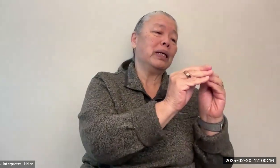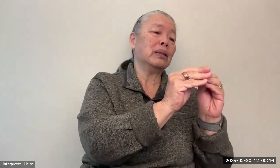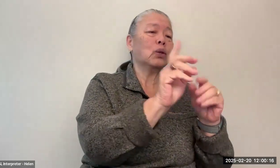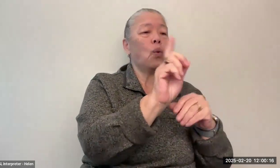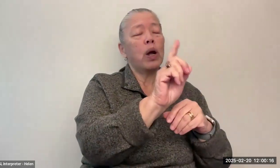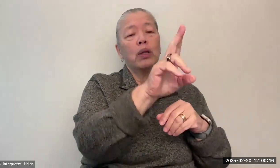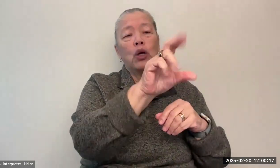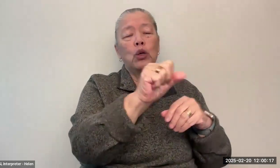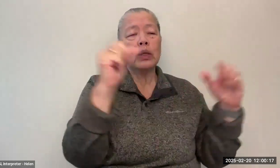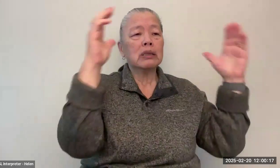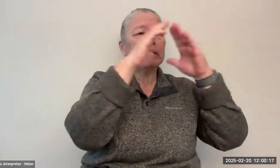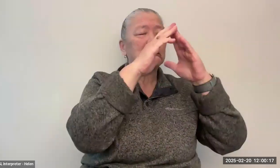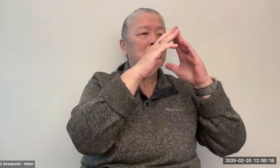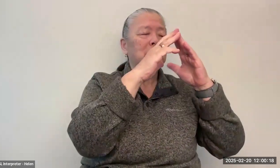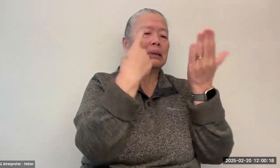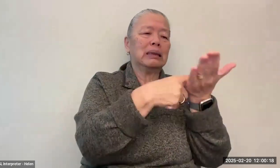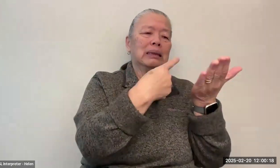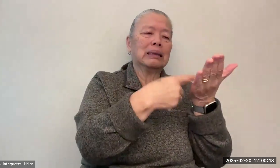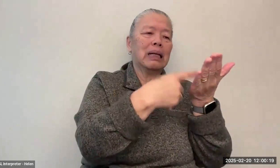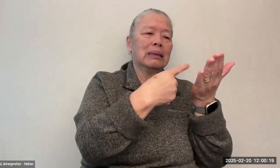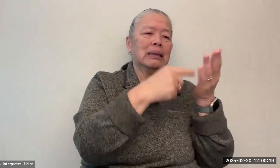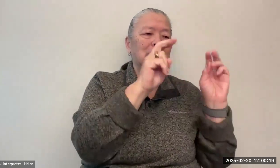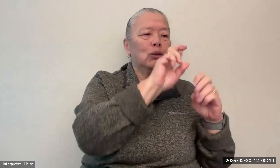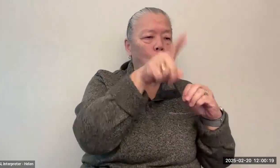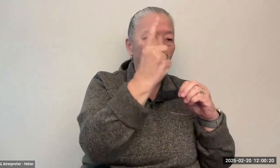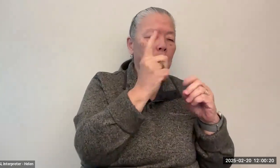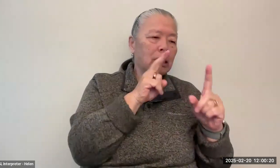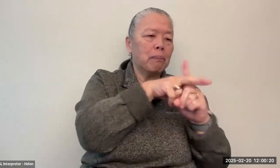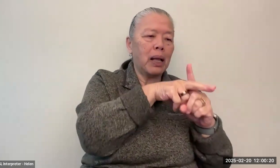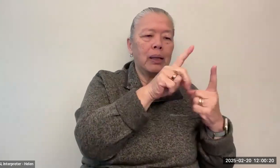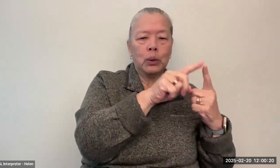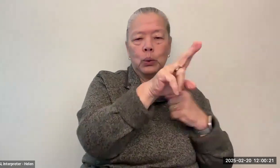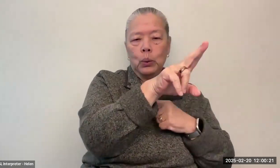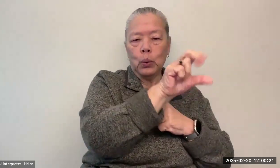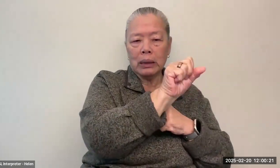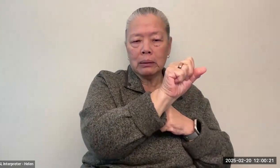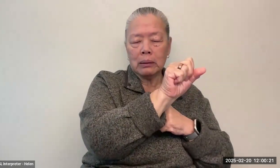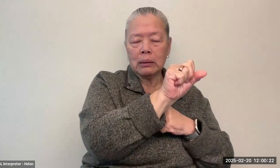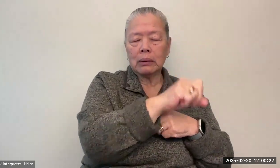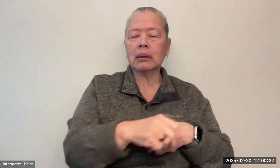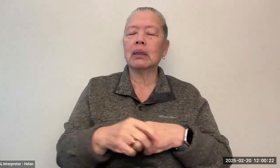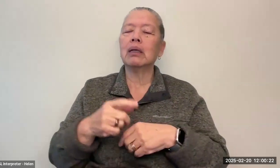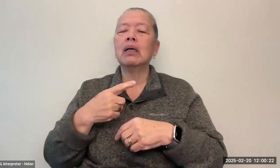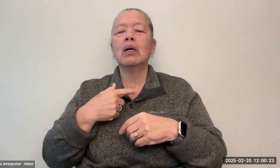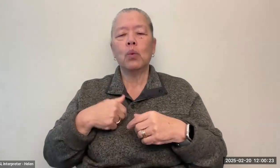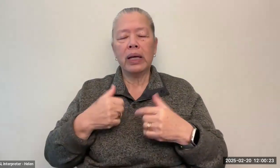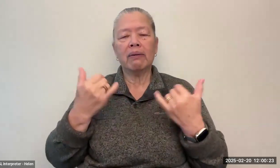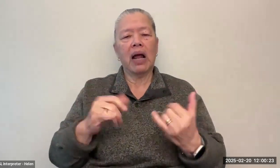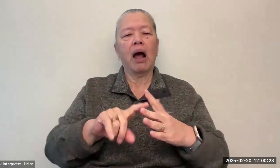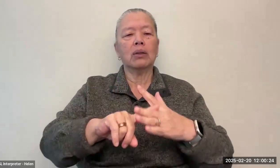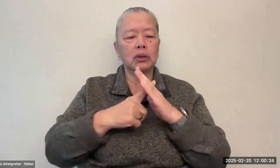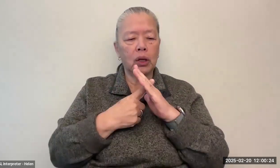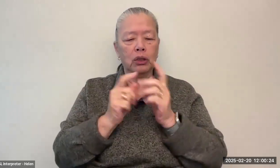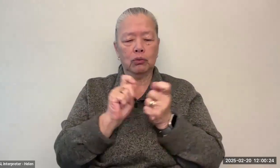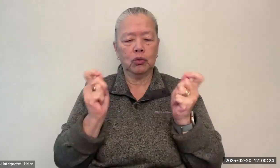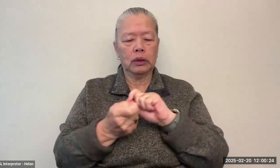issues that only dealt with the US. We've started to reformulate our